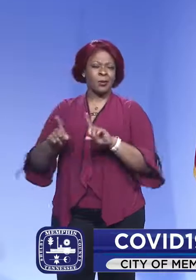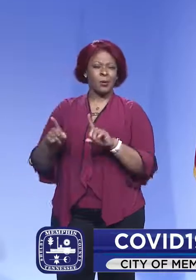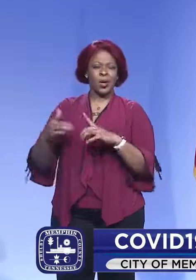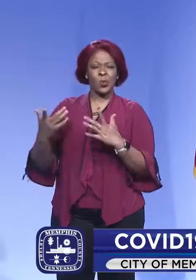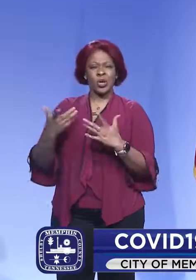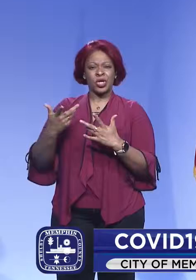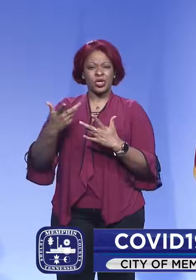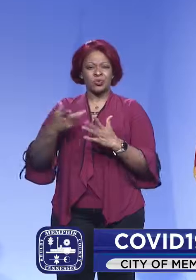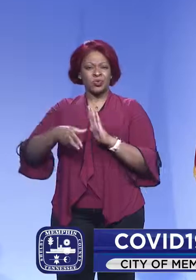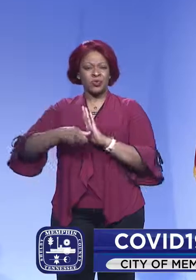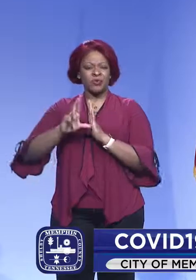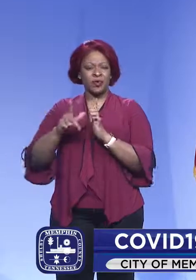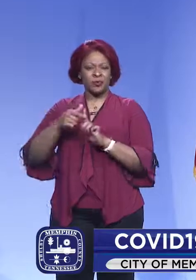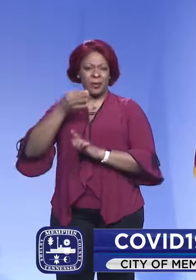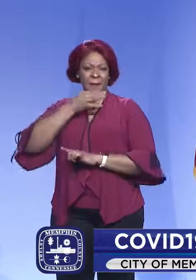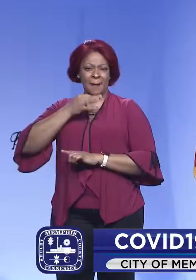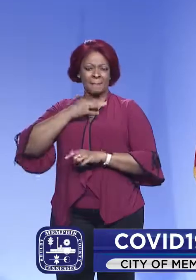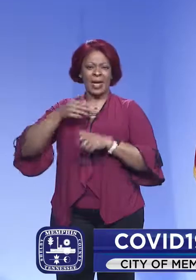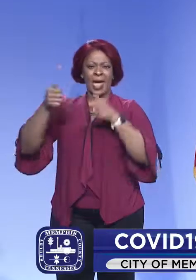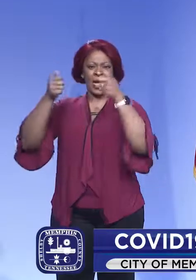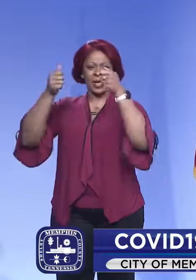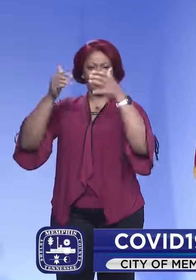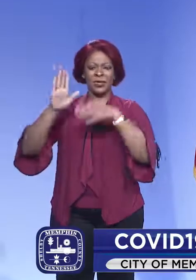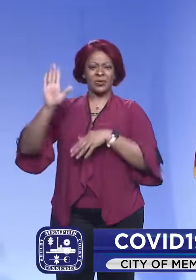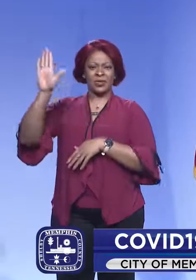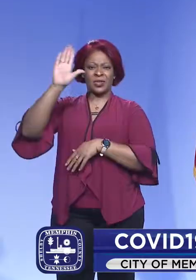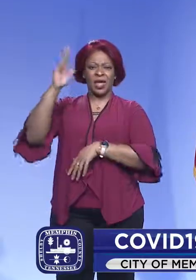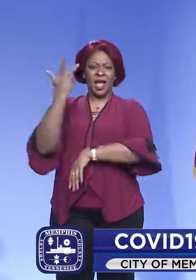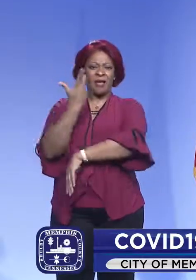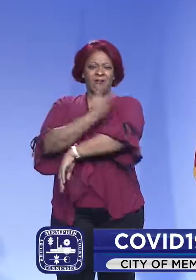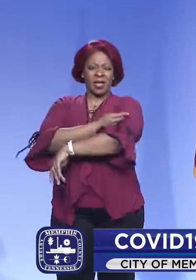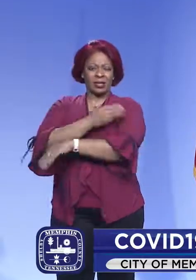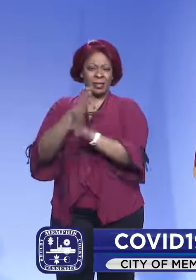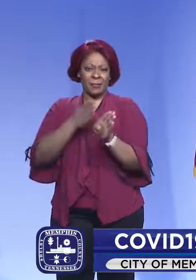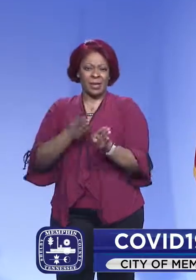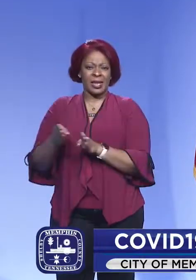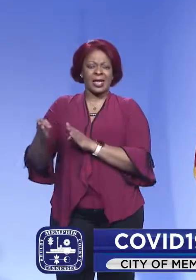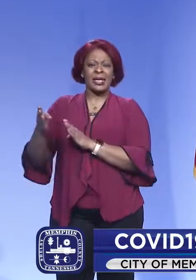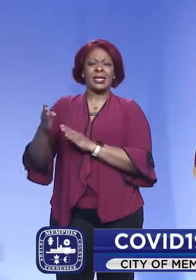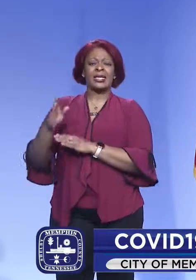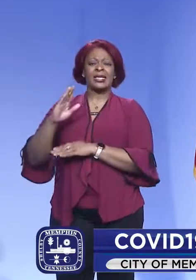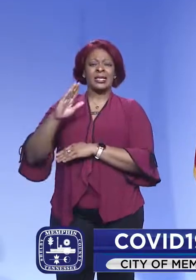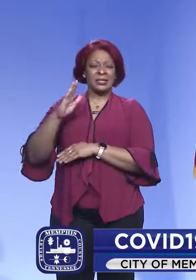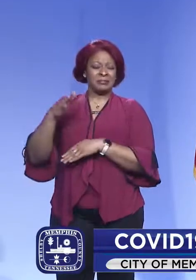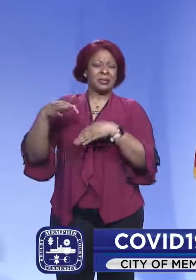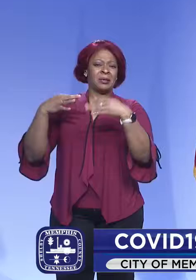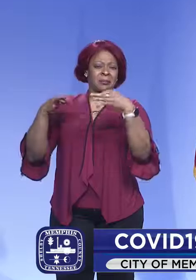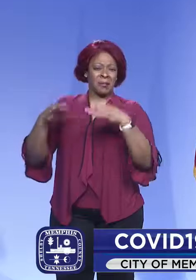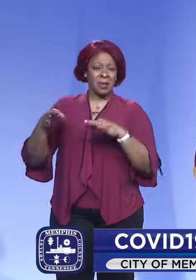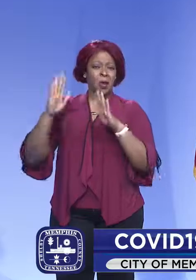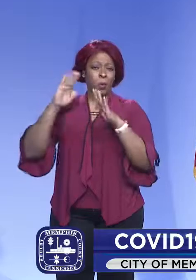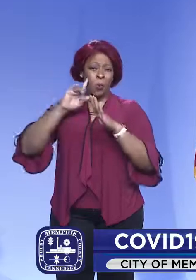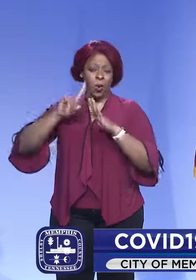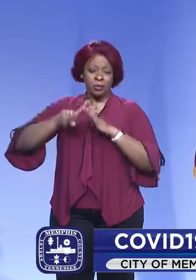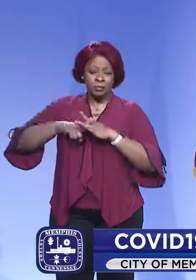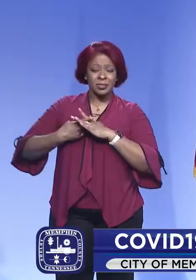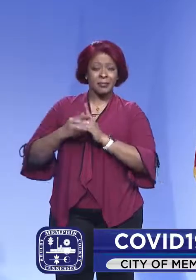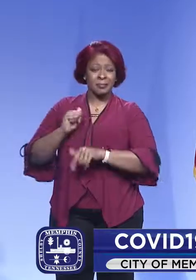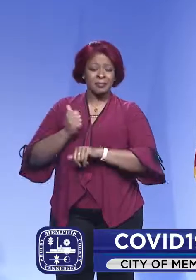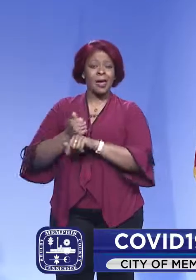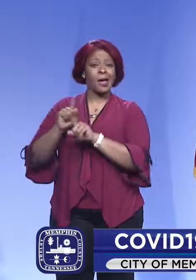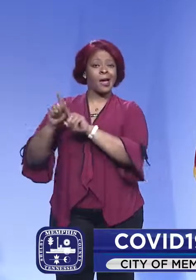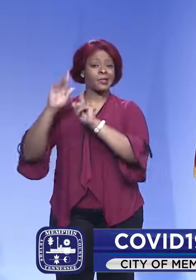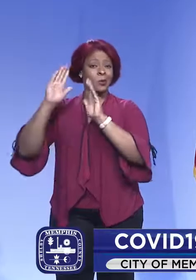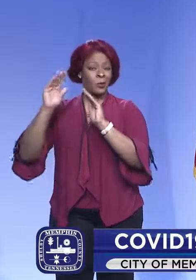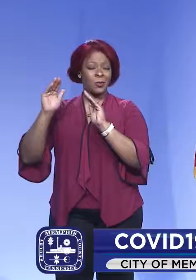you've reviewed from the incoming administration's vaccine plan, if it does pan out as they hope, what